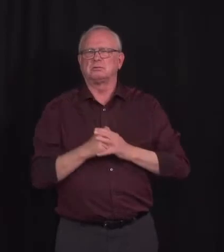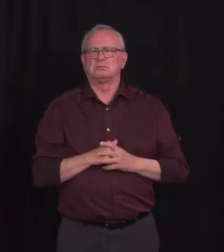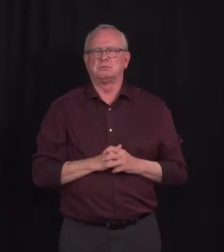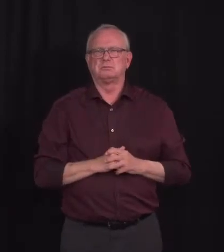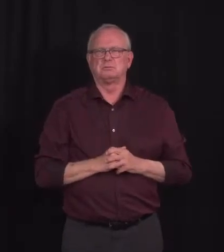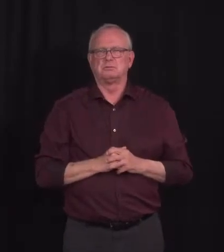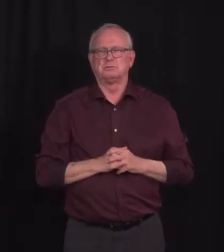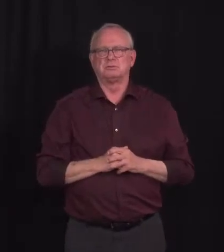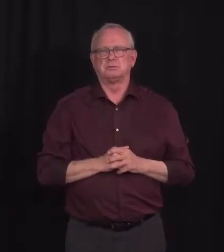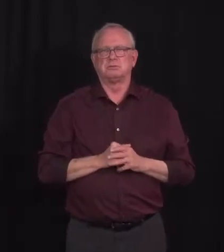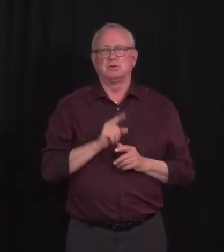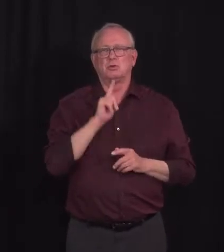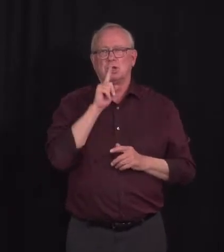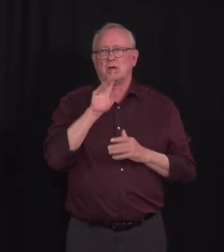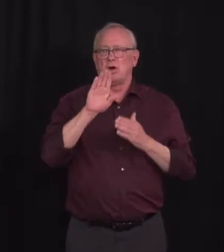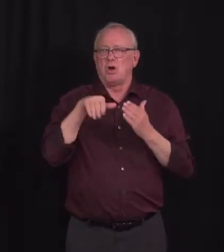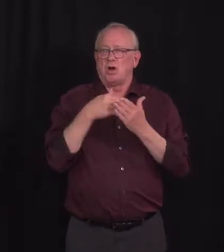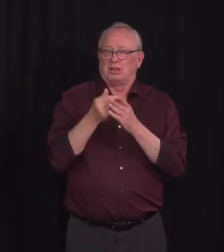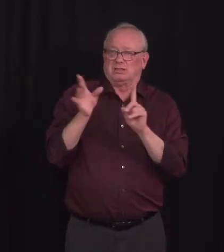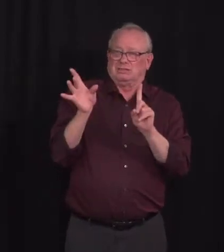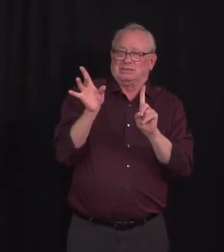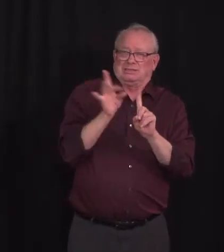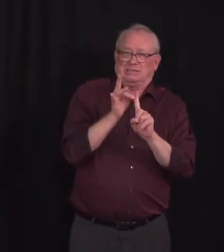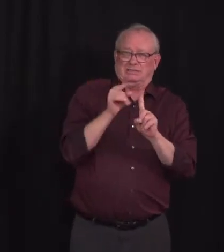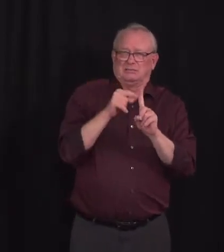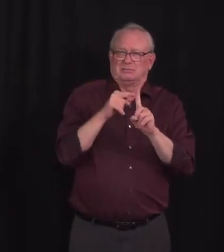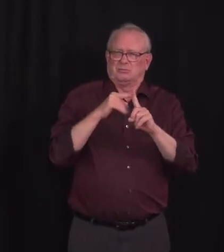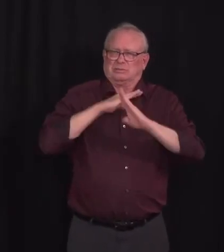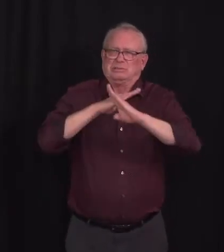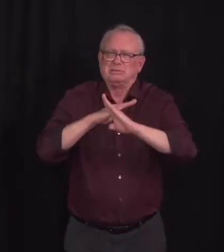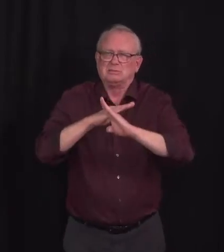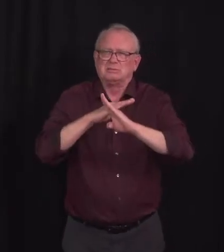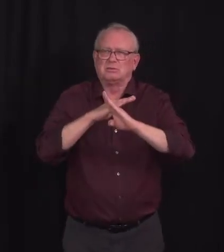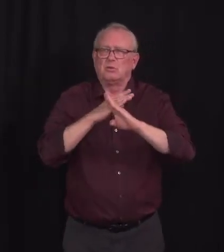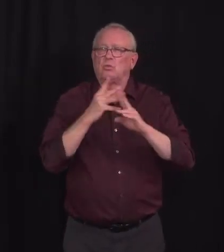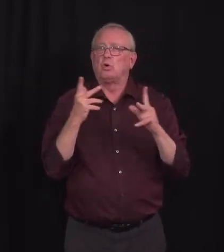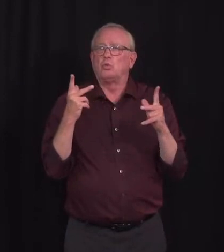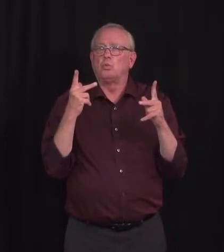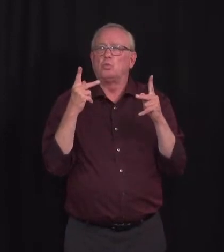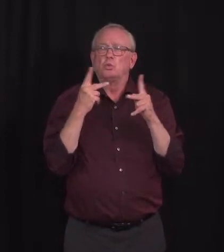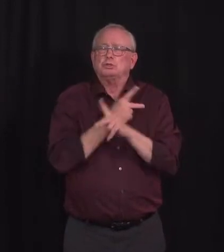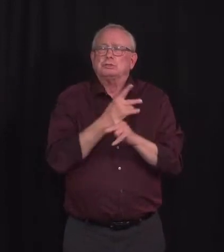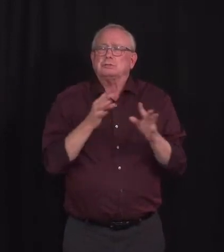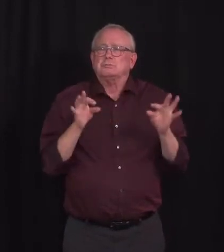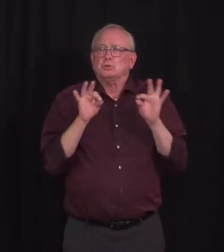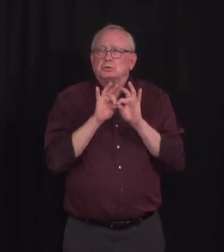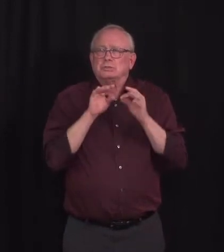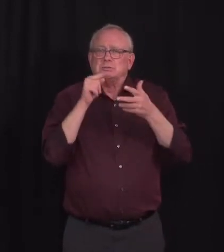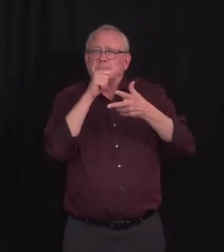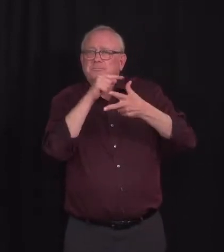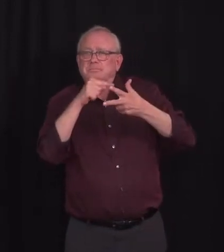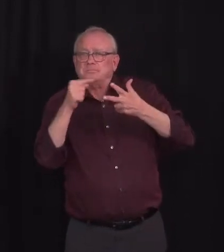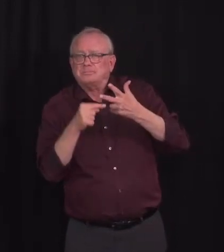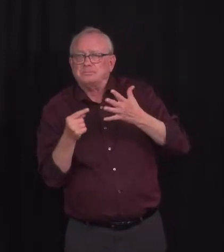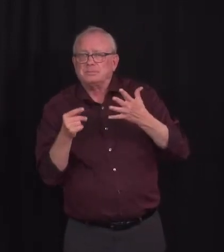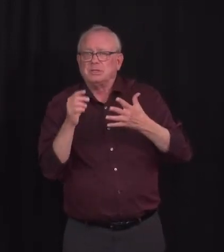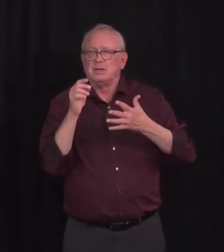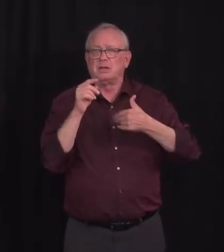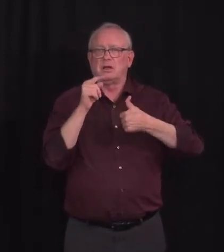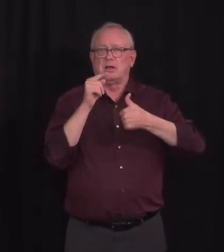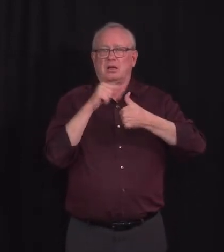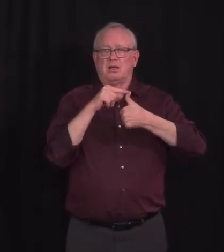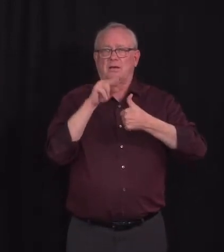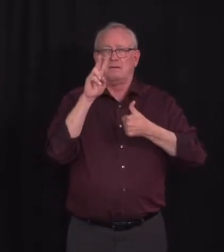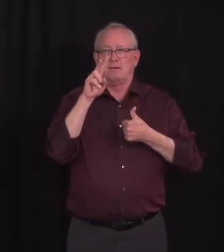COVID-19 cases, we want to pay particular attention to the lower volume variants of concern, specifically P1,